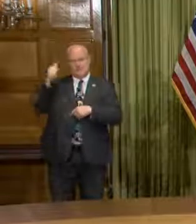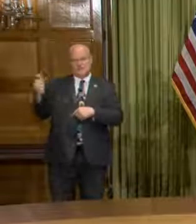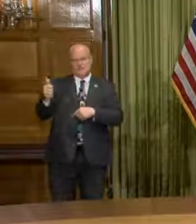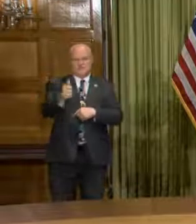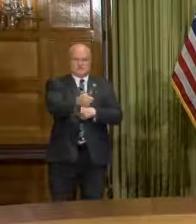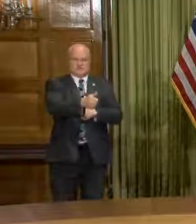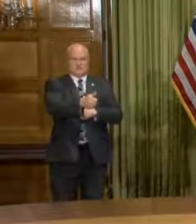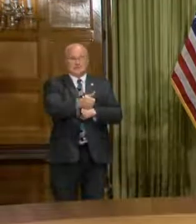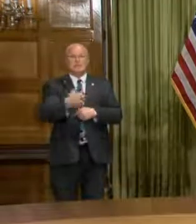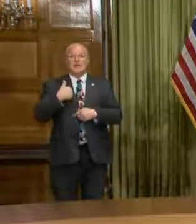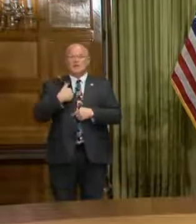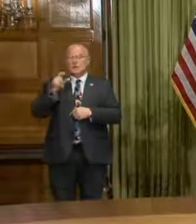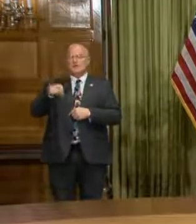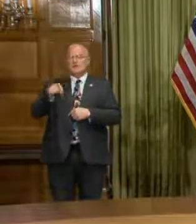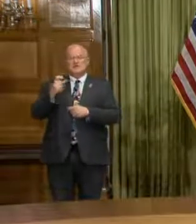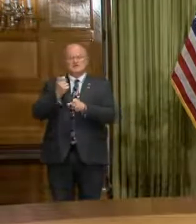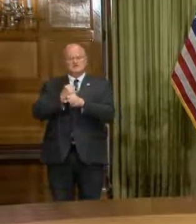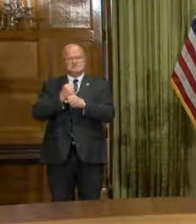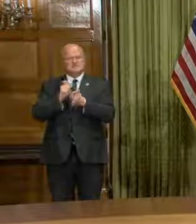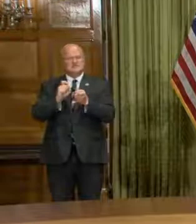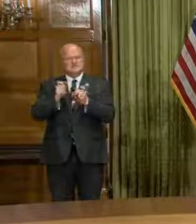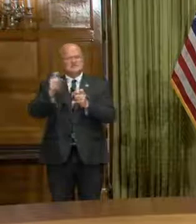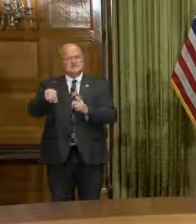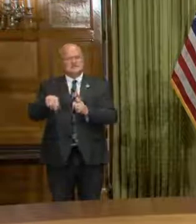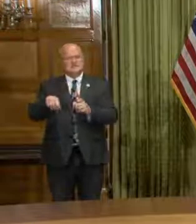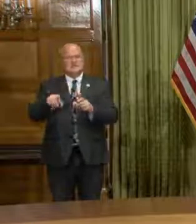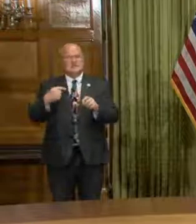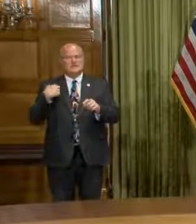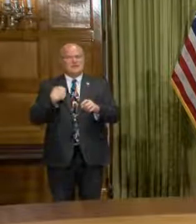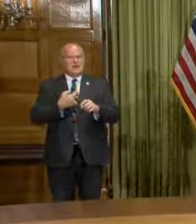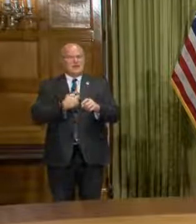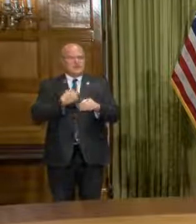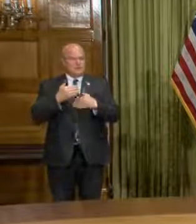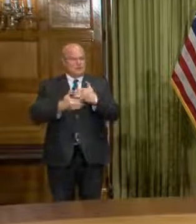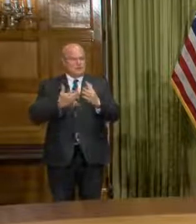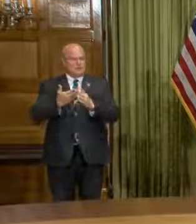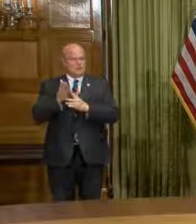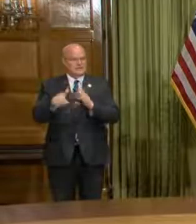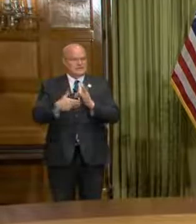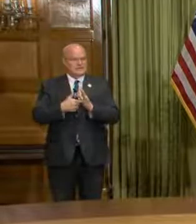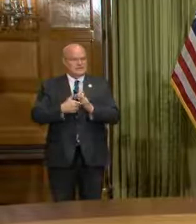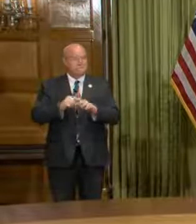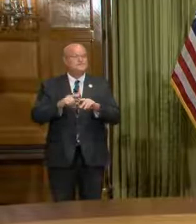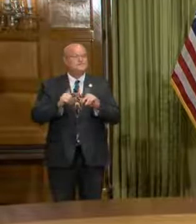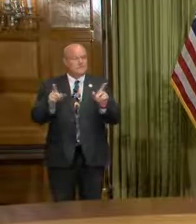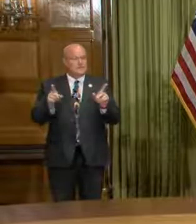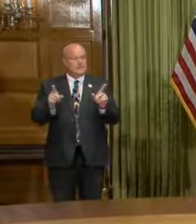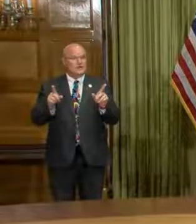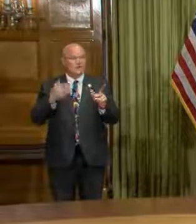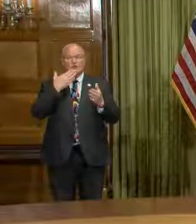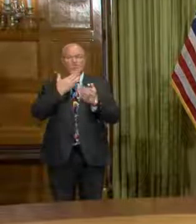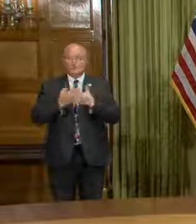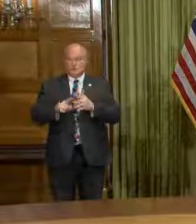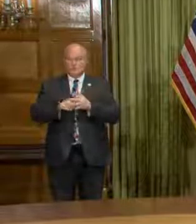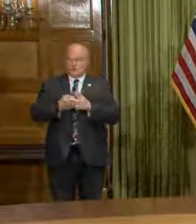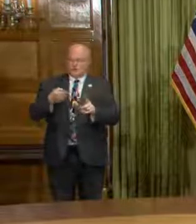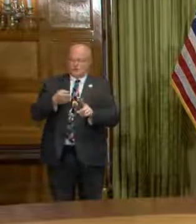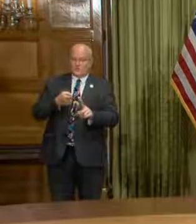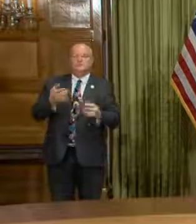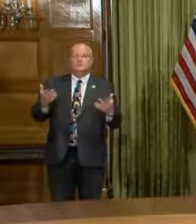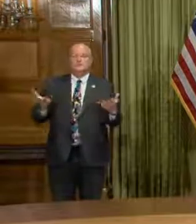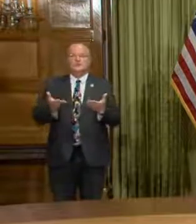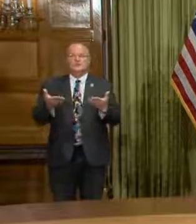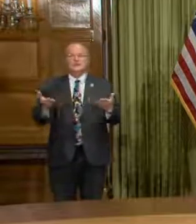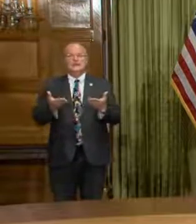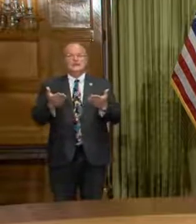own state. And we do have to make some adjustments as we go through that. But it is a good starting point. And so